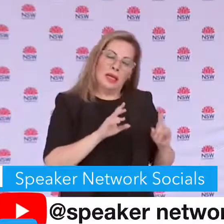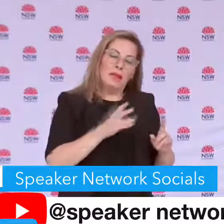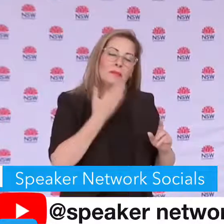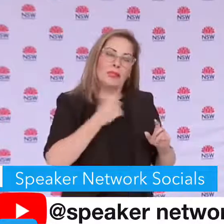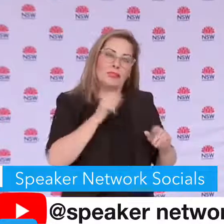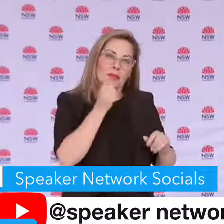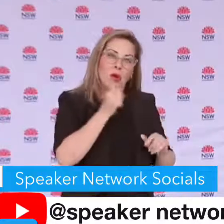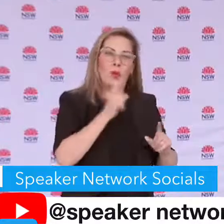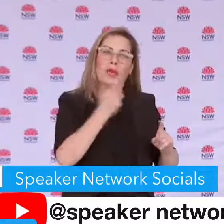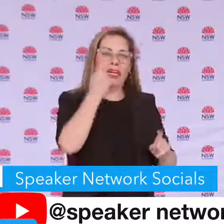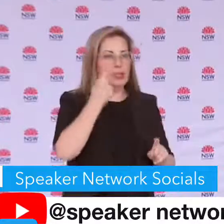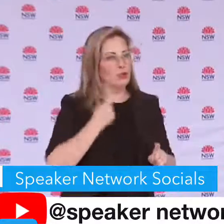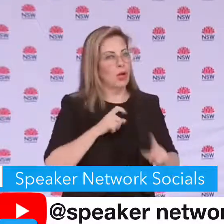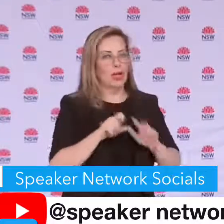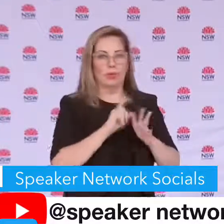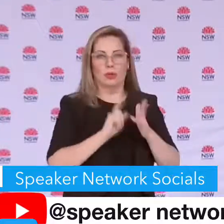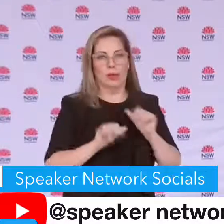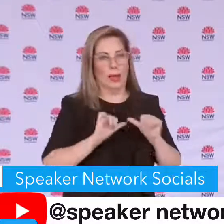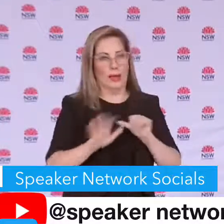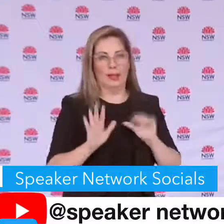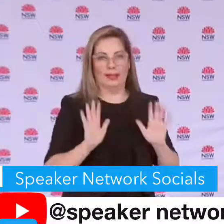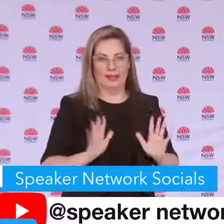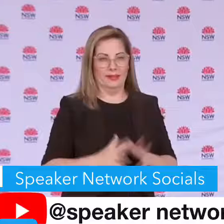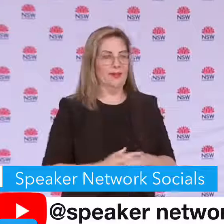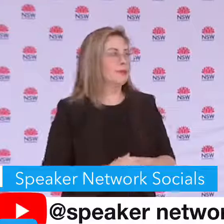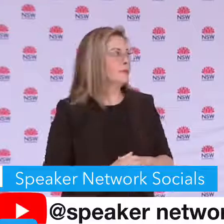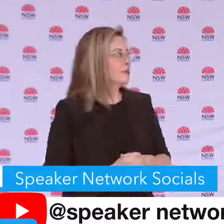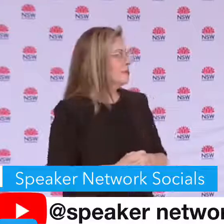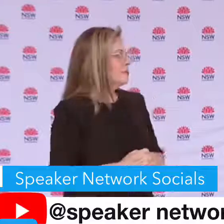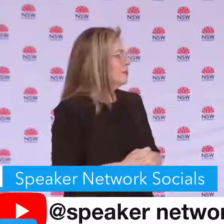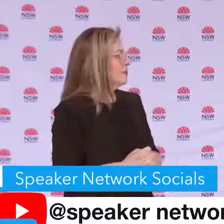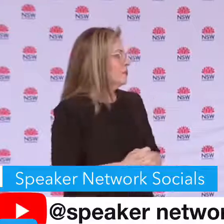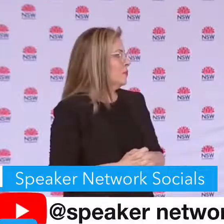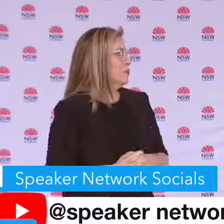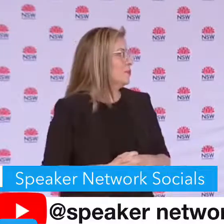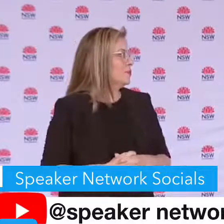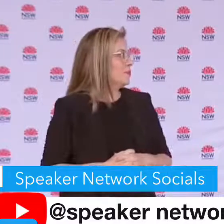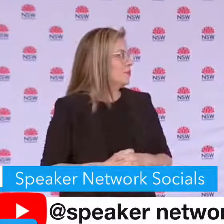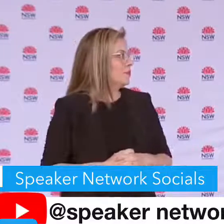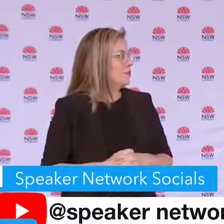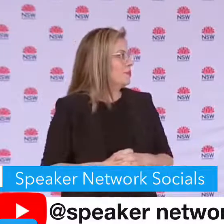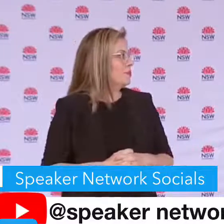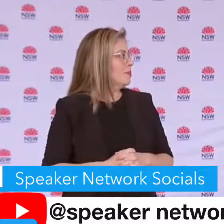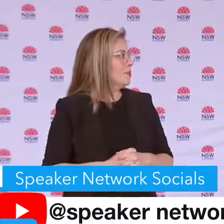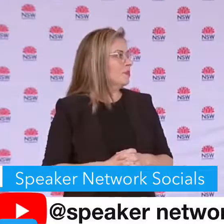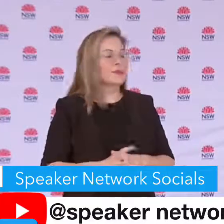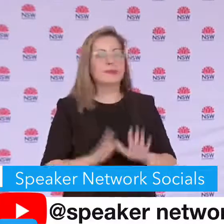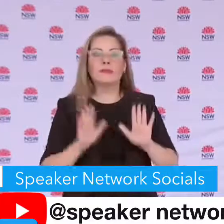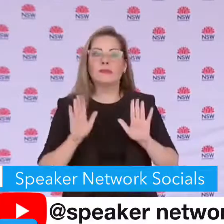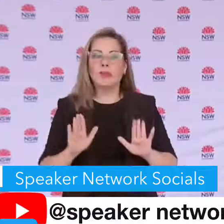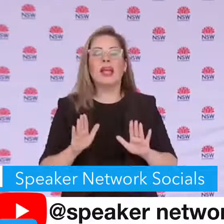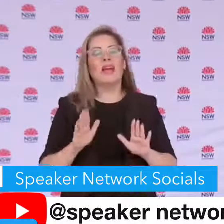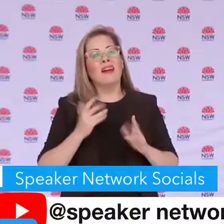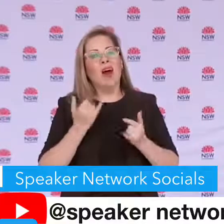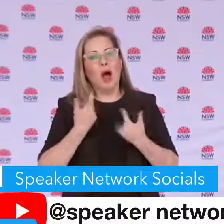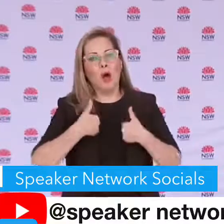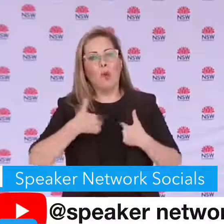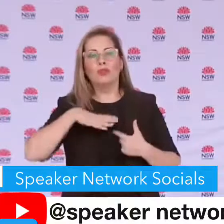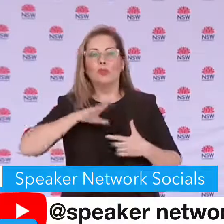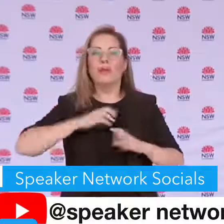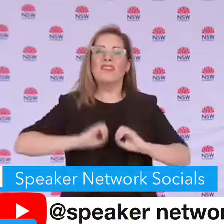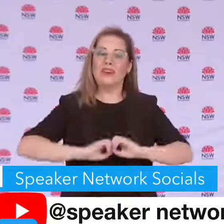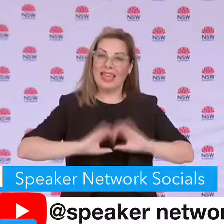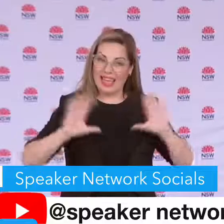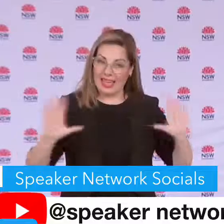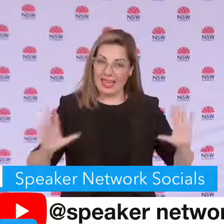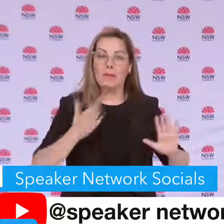on it. Okay. Can I just say clearly, please do not rely on a test result. If you are a close